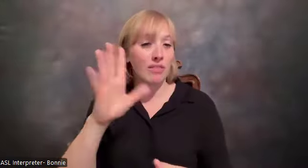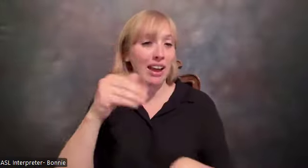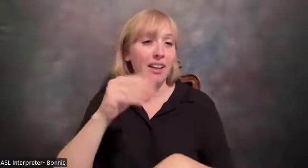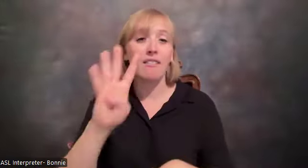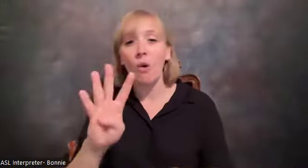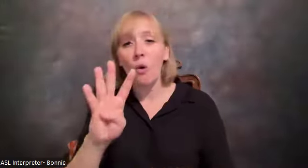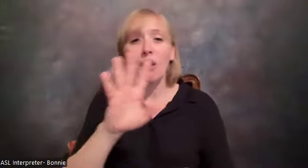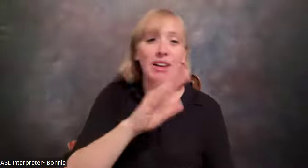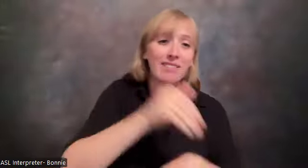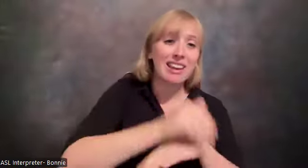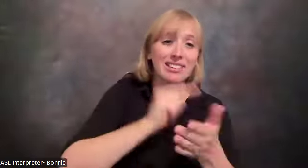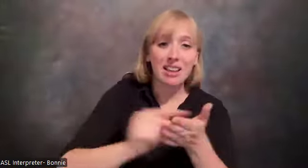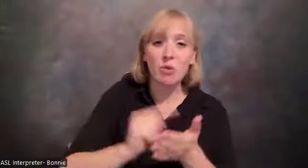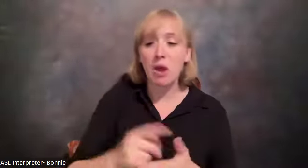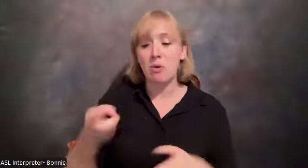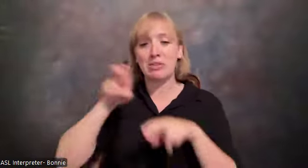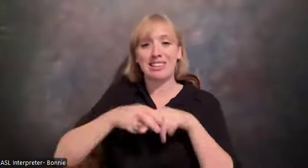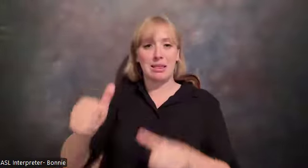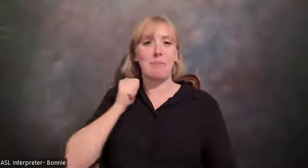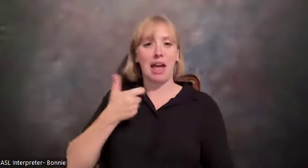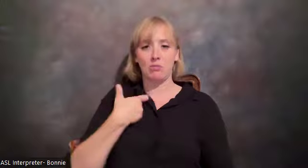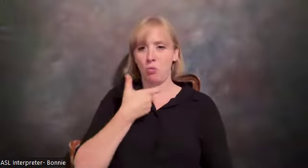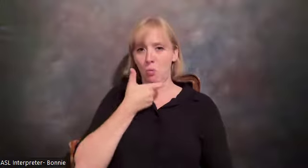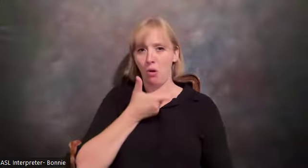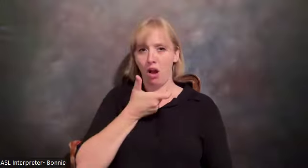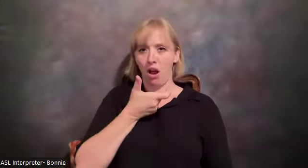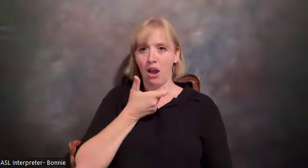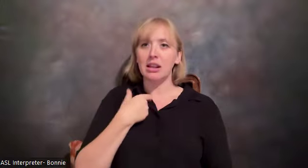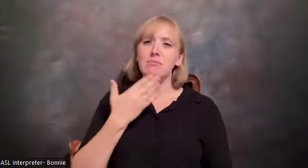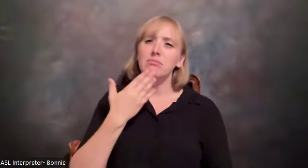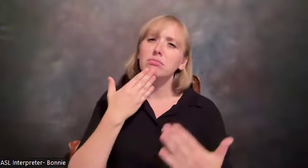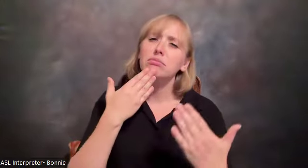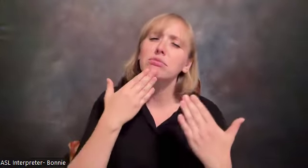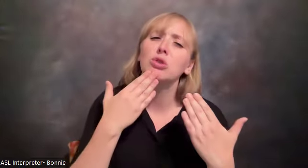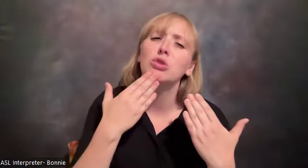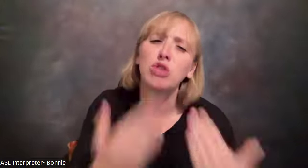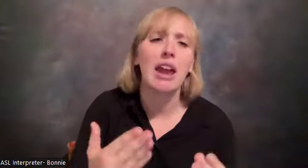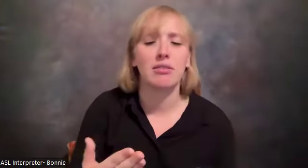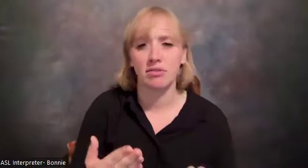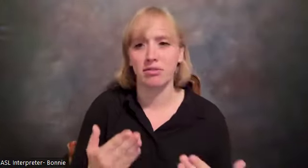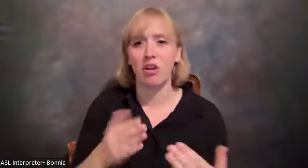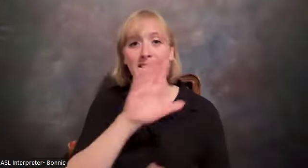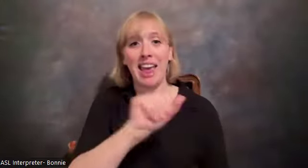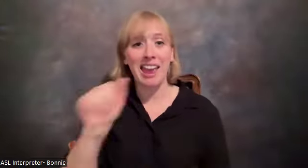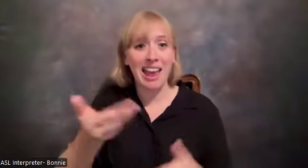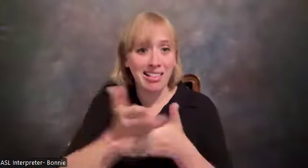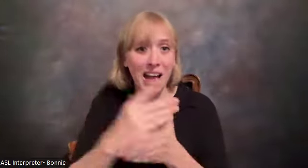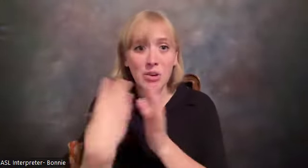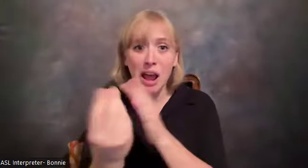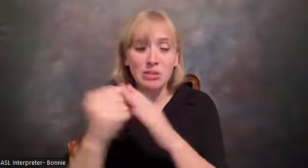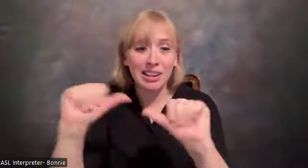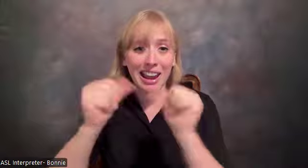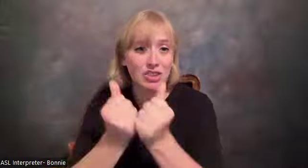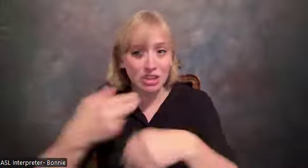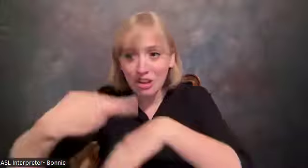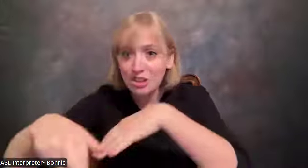and we got to watch Alcoholics Anonymous. I am so very grateful that Alcoholics Anonymous allows outside agencies to